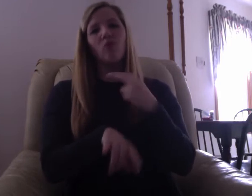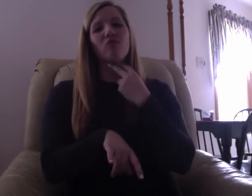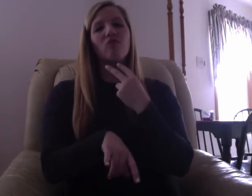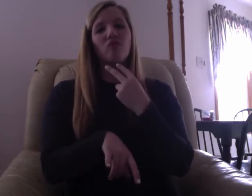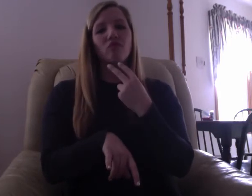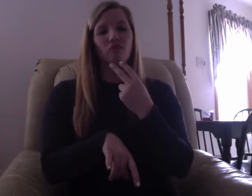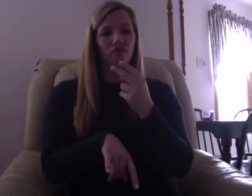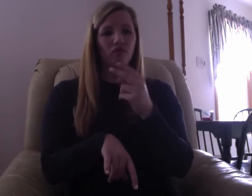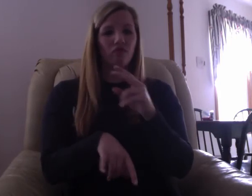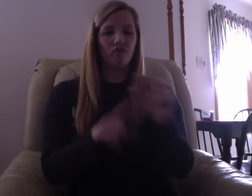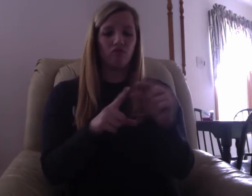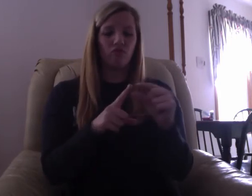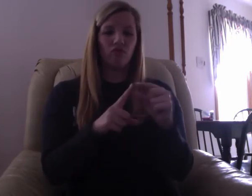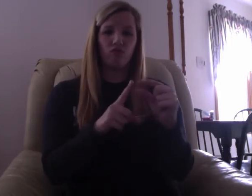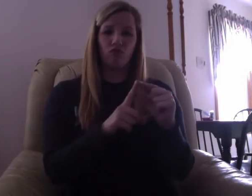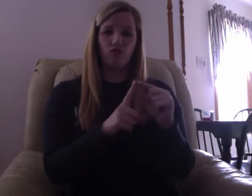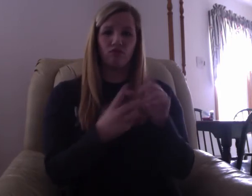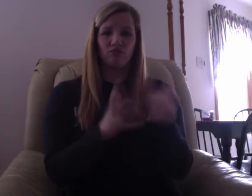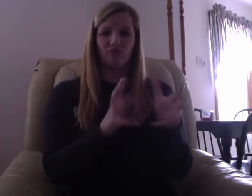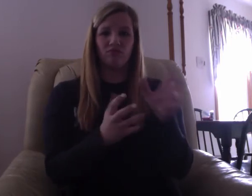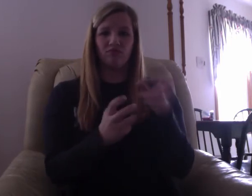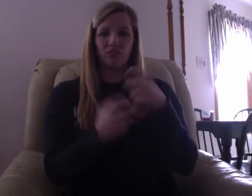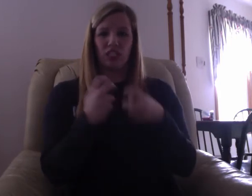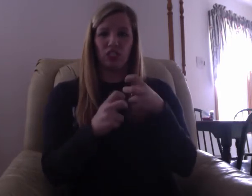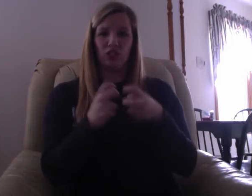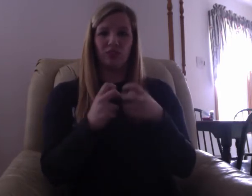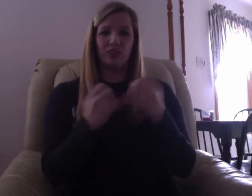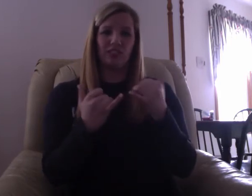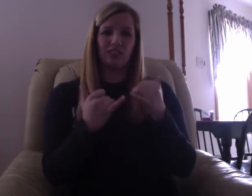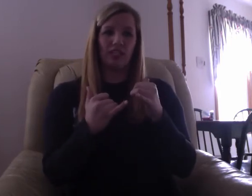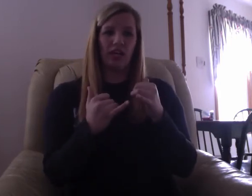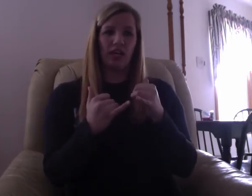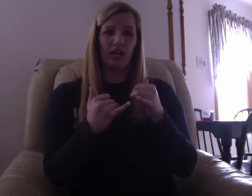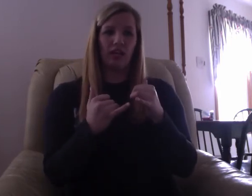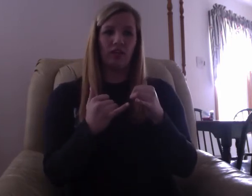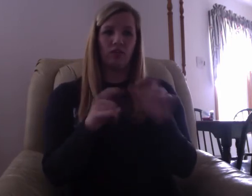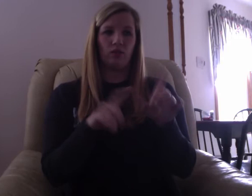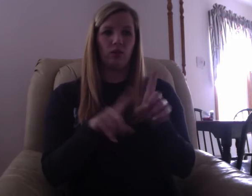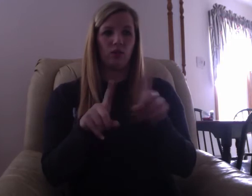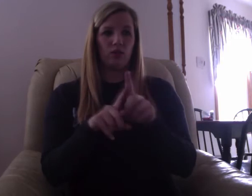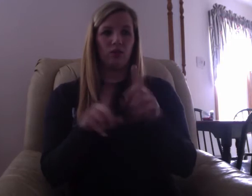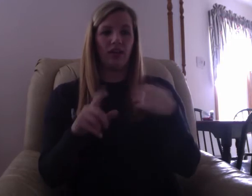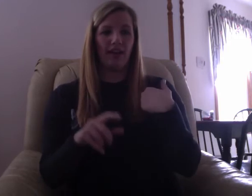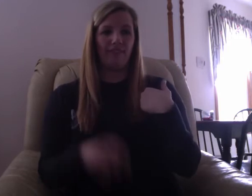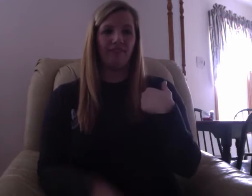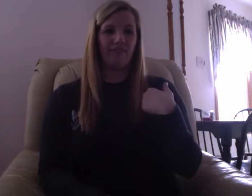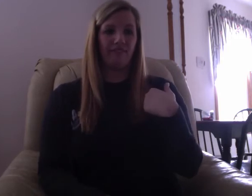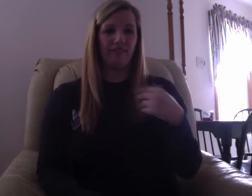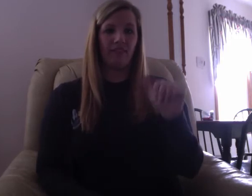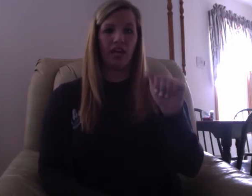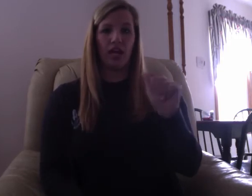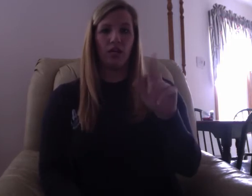thing. So we brought, not only did we bring the documentary, but we also brought Austin, the guy that's featured in the documentary,